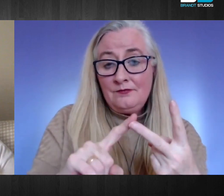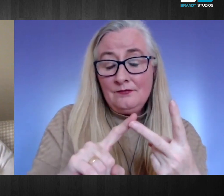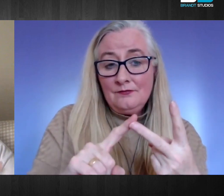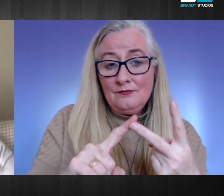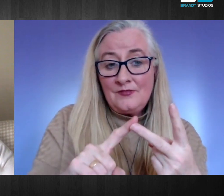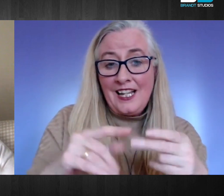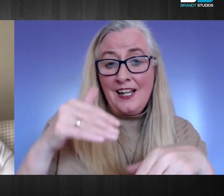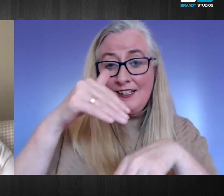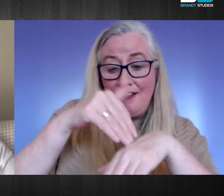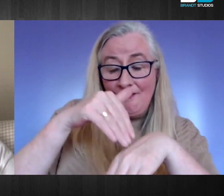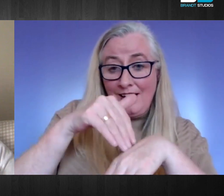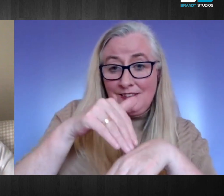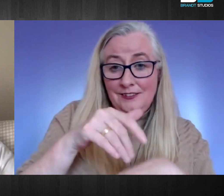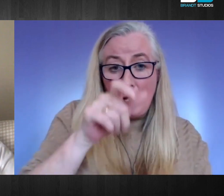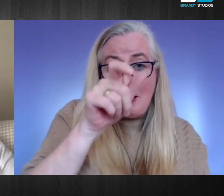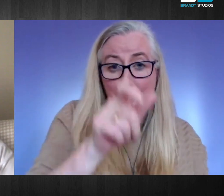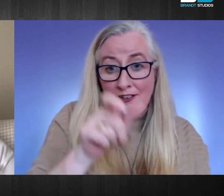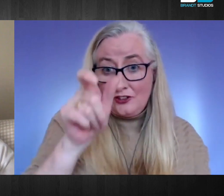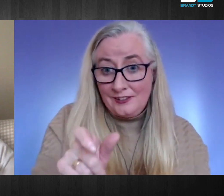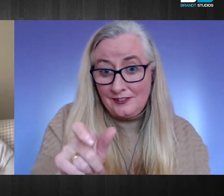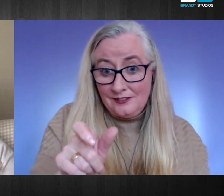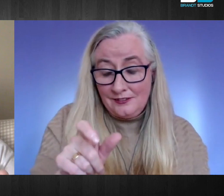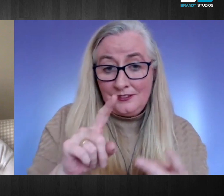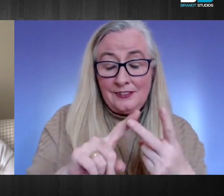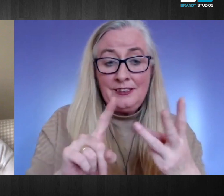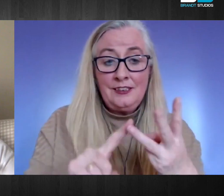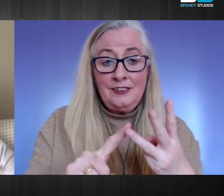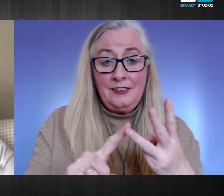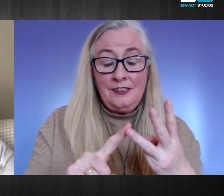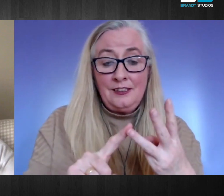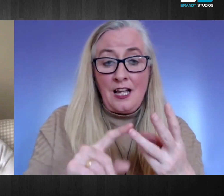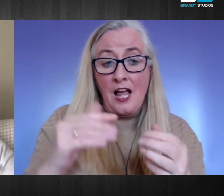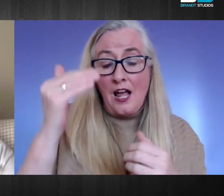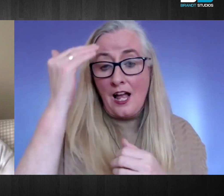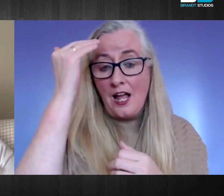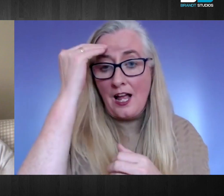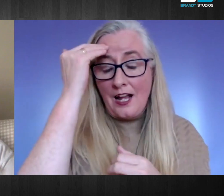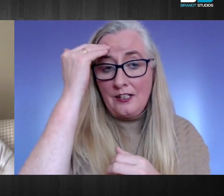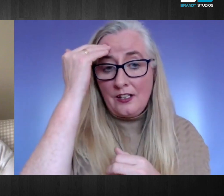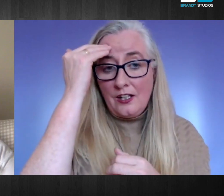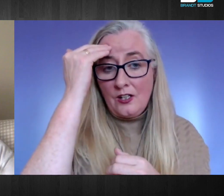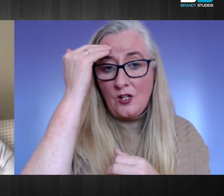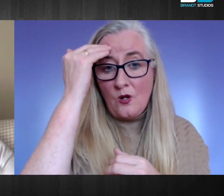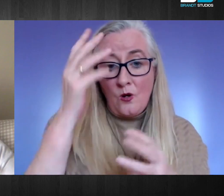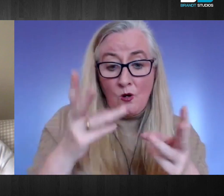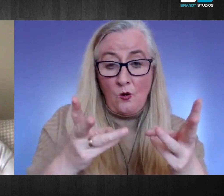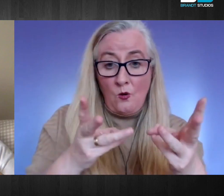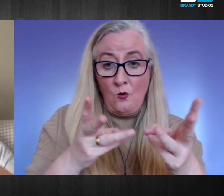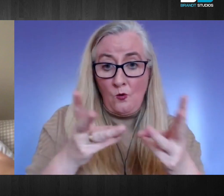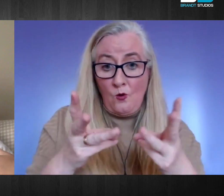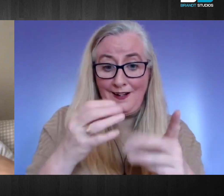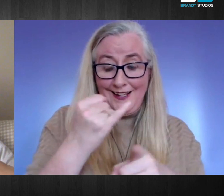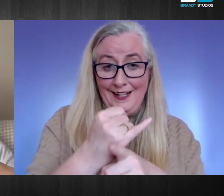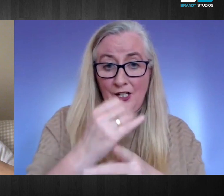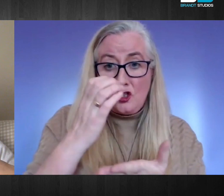a massive hit. And I know from working in a charity, in a patient